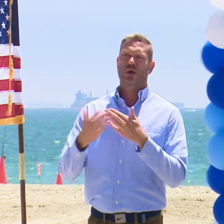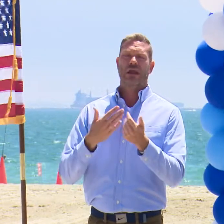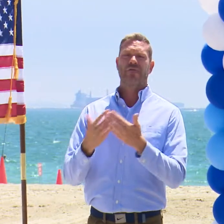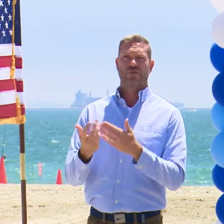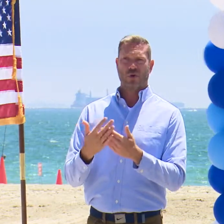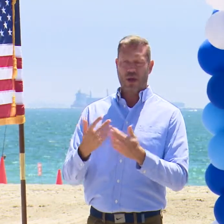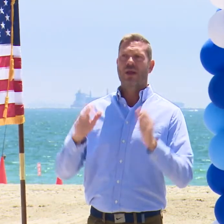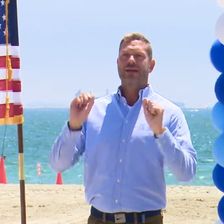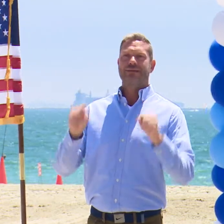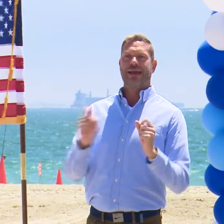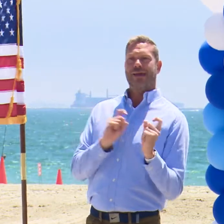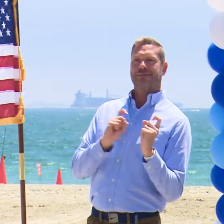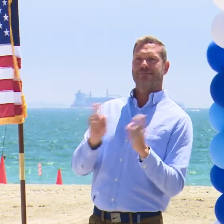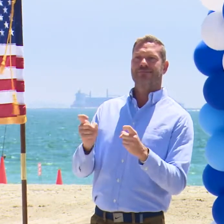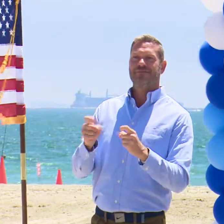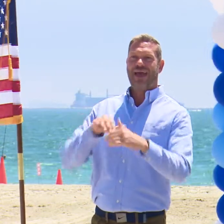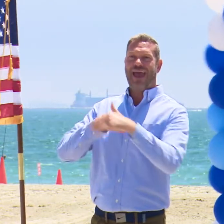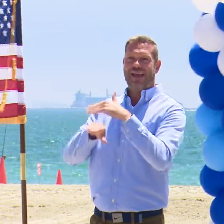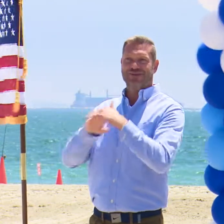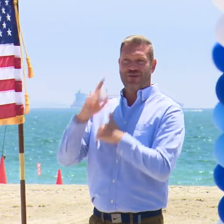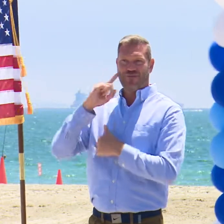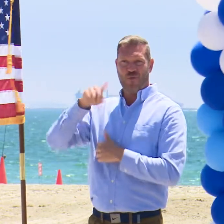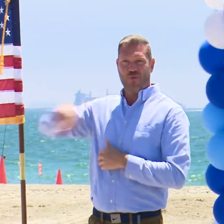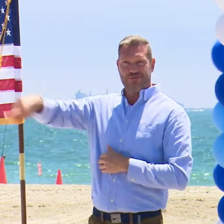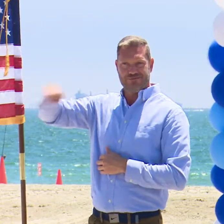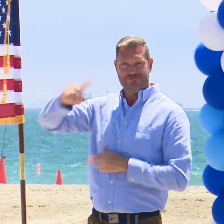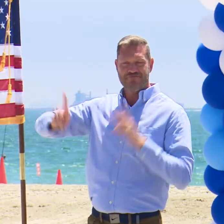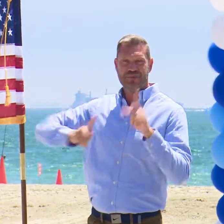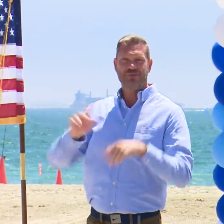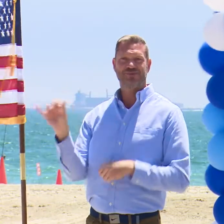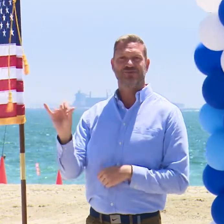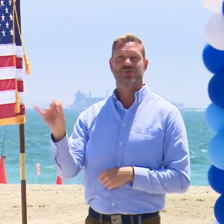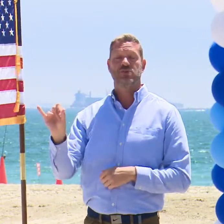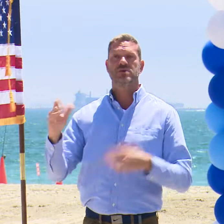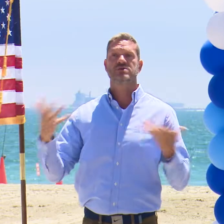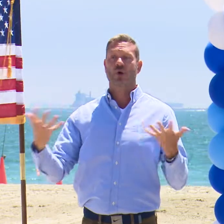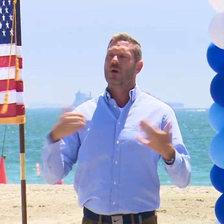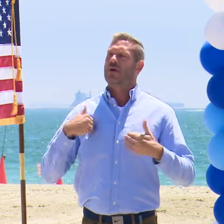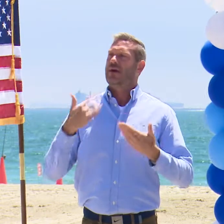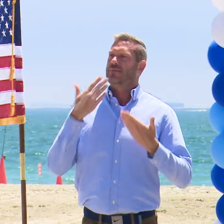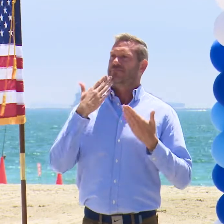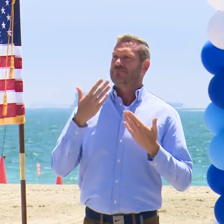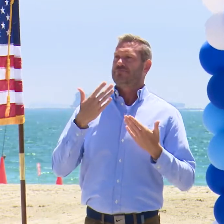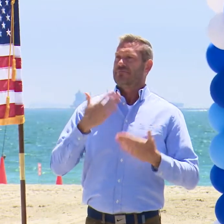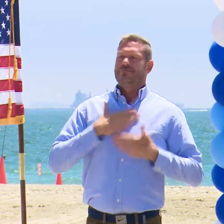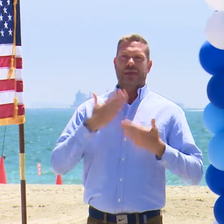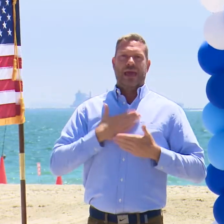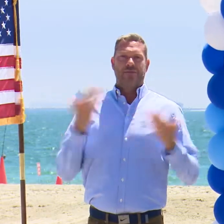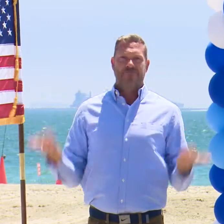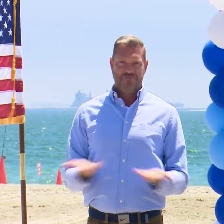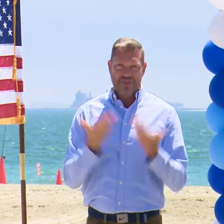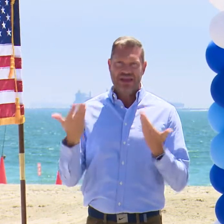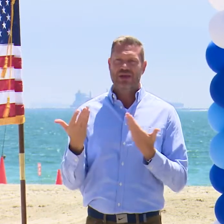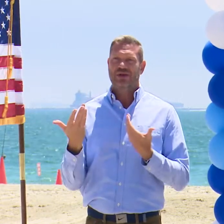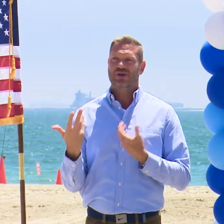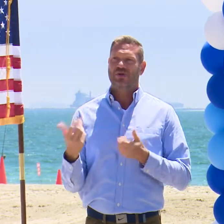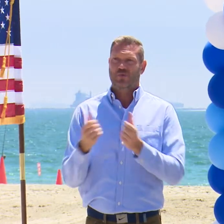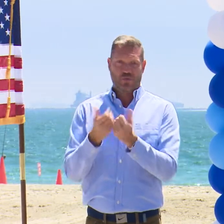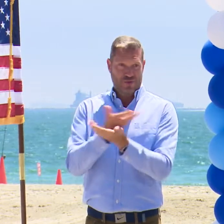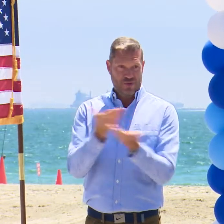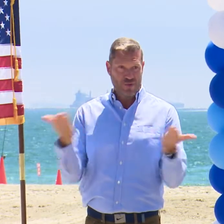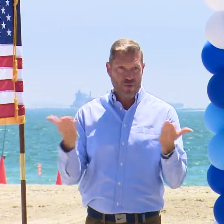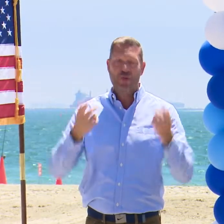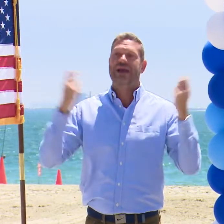for them as well. And so I'm really proud to be here today to join all of you, and most importantly to celebrate an important step